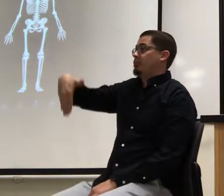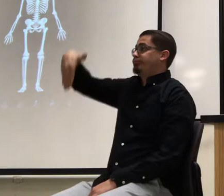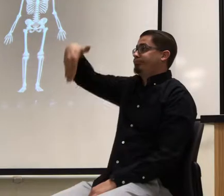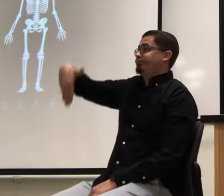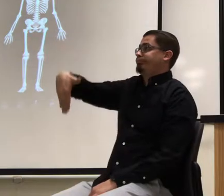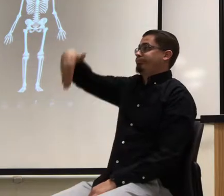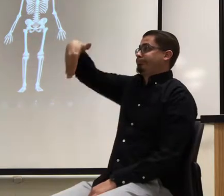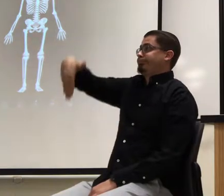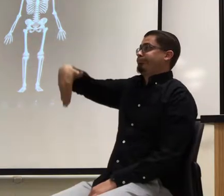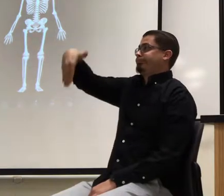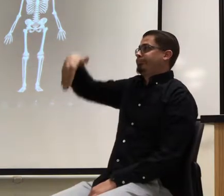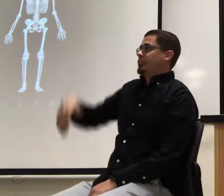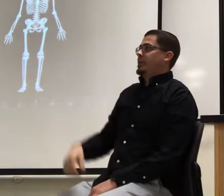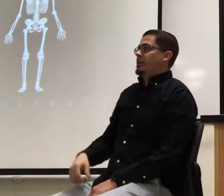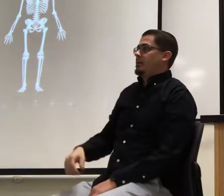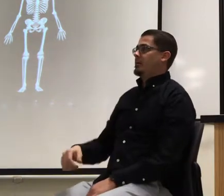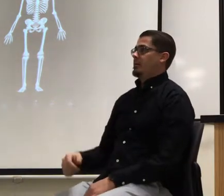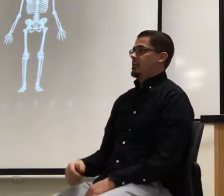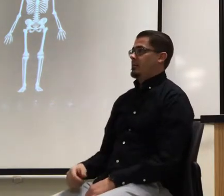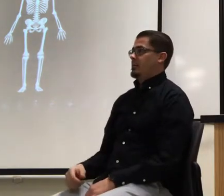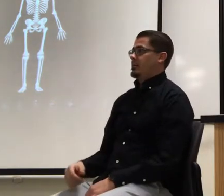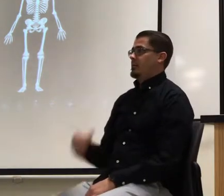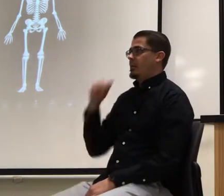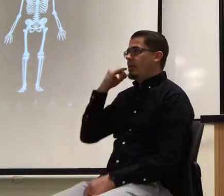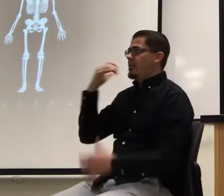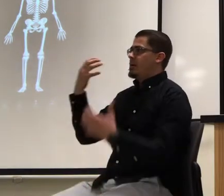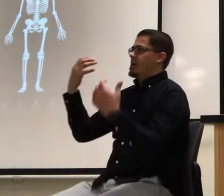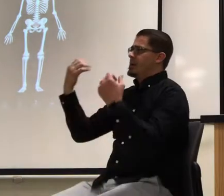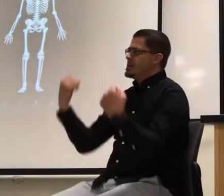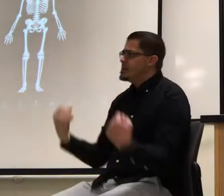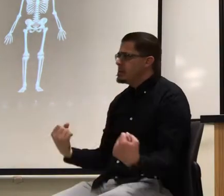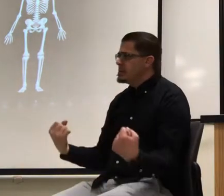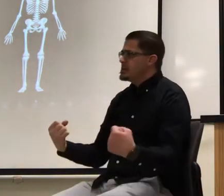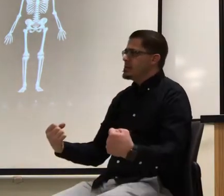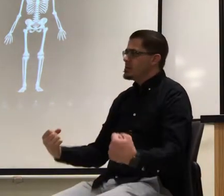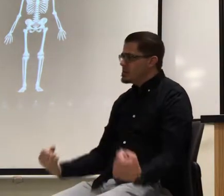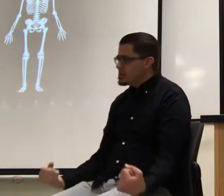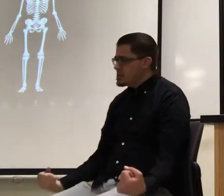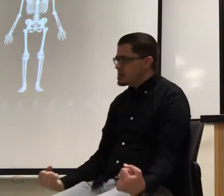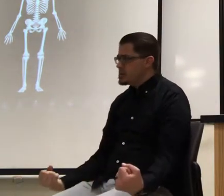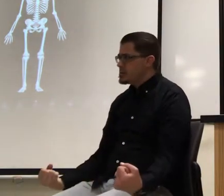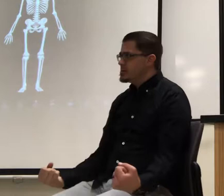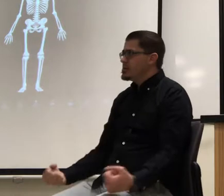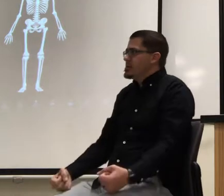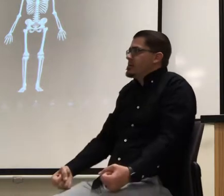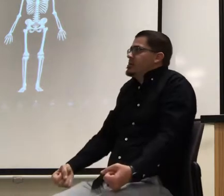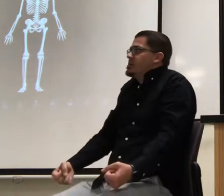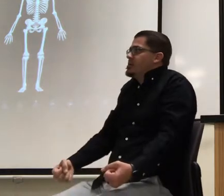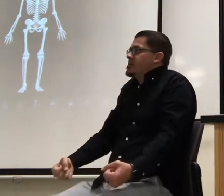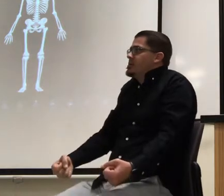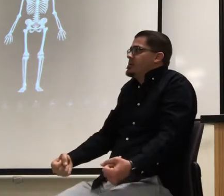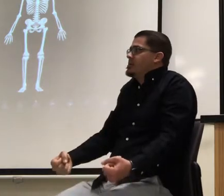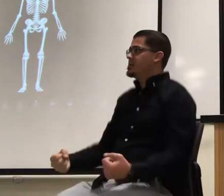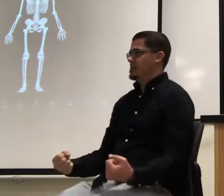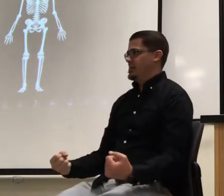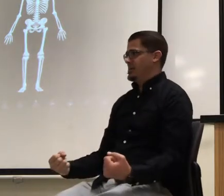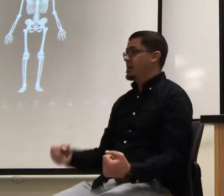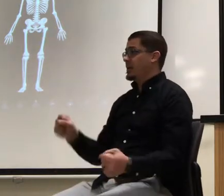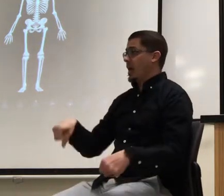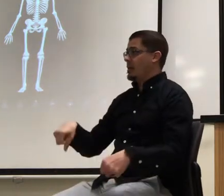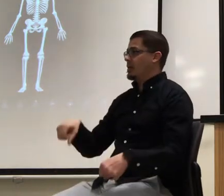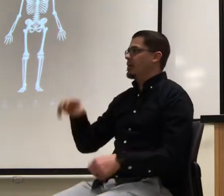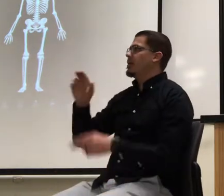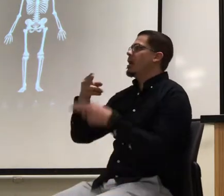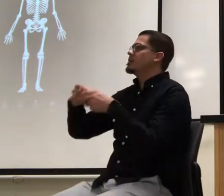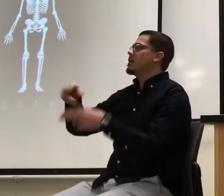You can kind of move your shoulders down, like if you're holding a heavy barbell and it kind of makes your scapula depressed. You can depress your